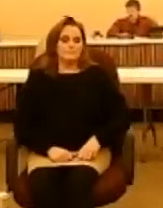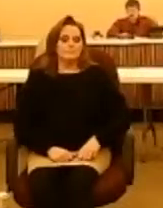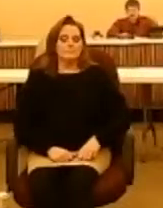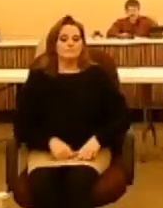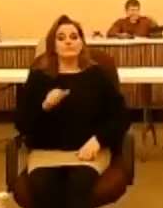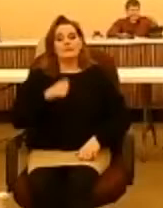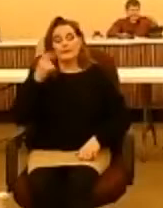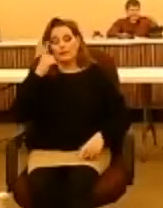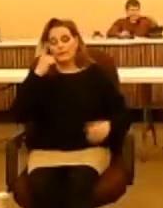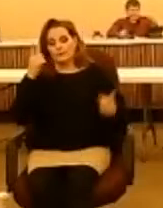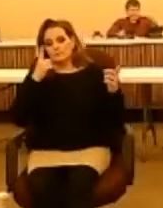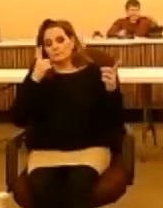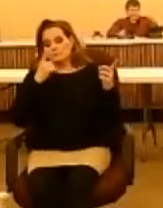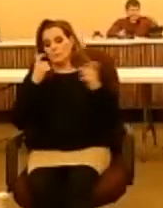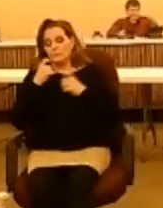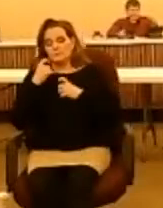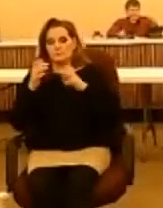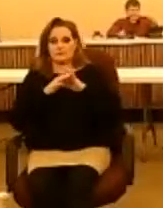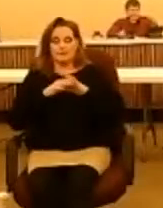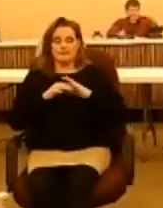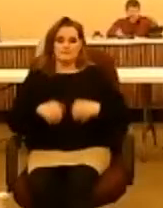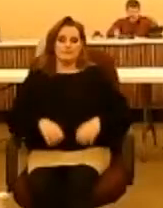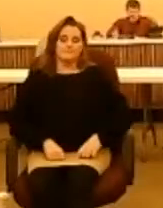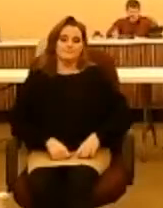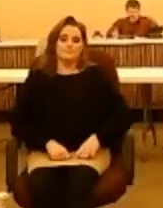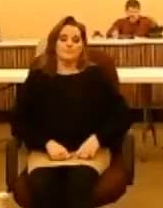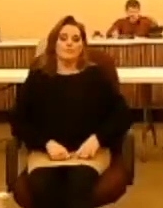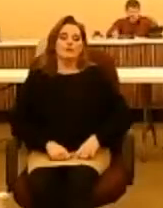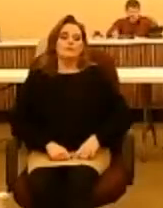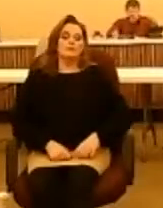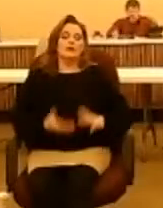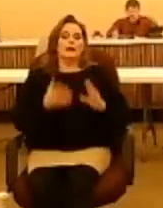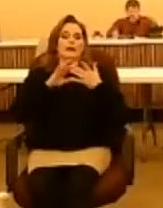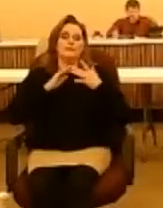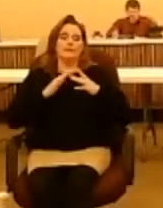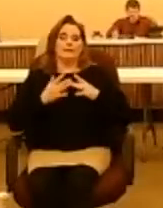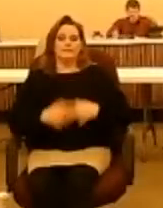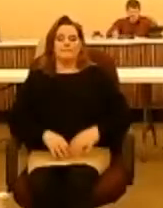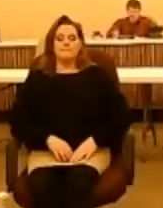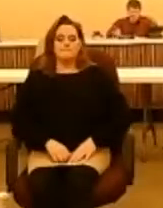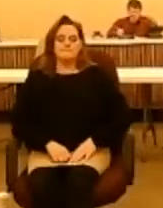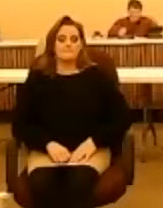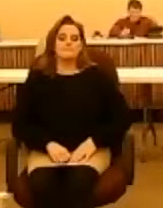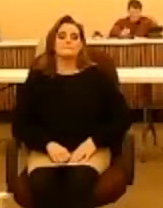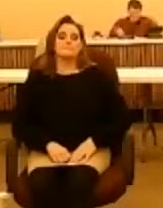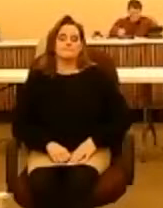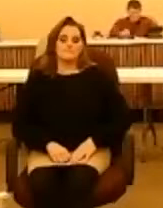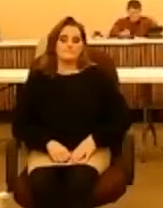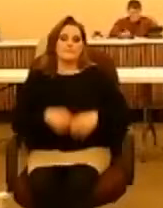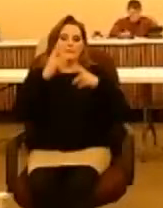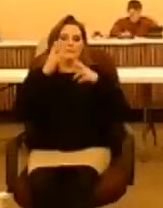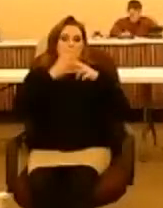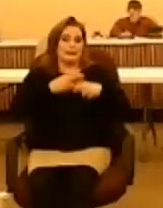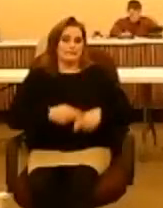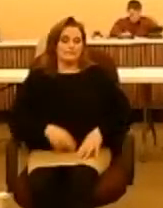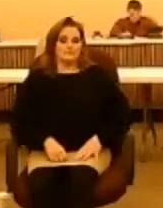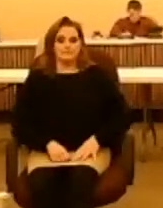Any other questions, comments? Anything online? Hearing none, please call the roll.